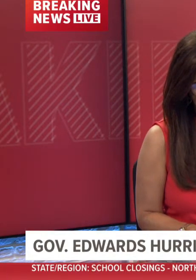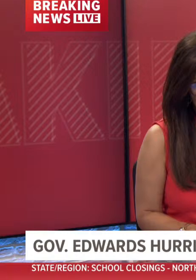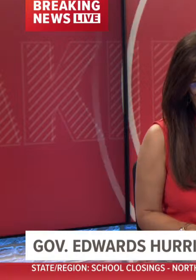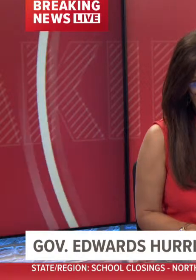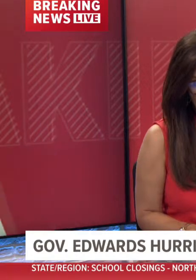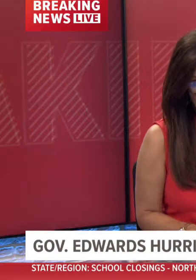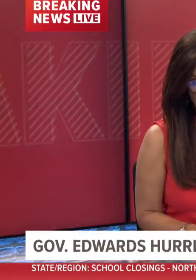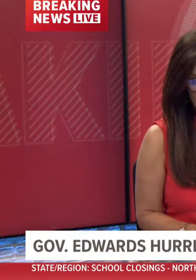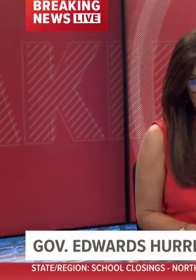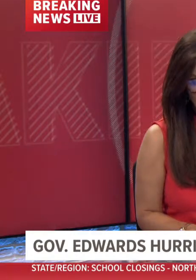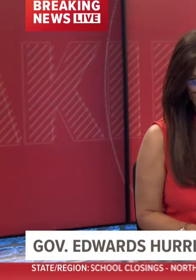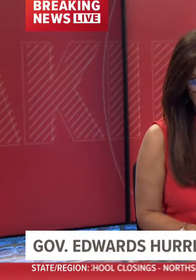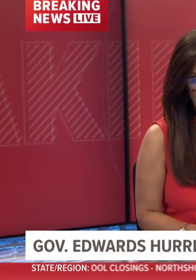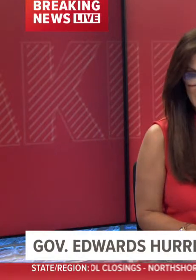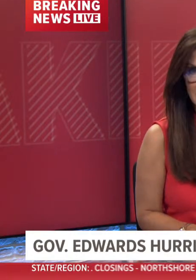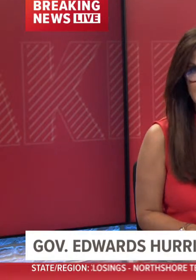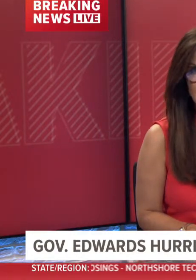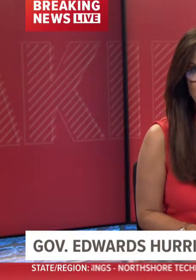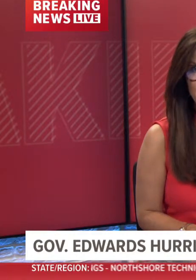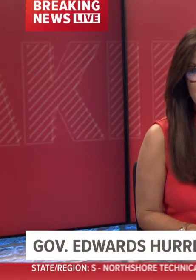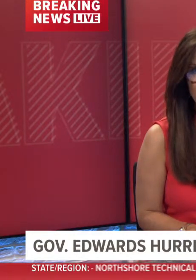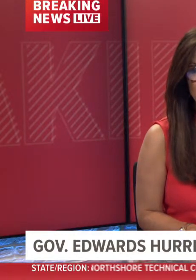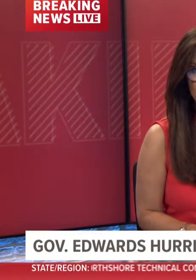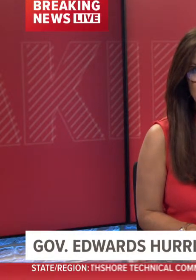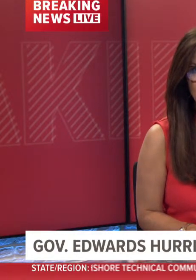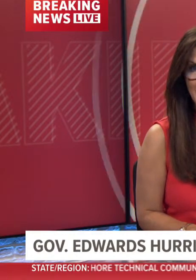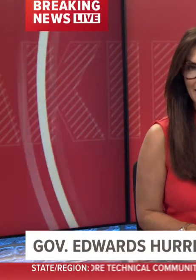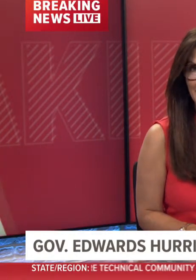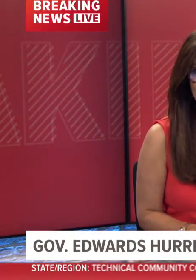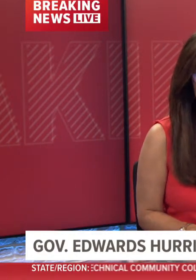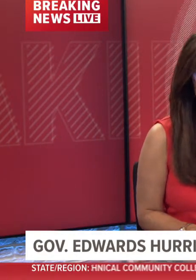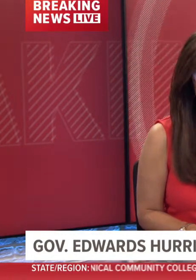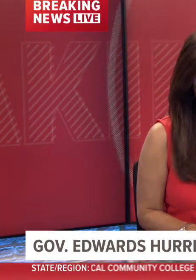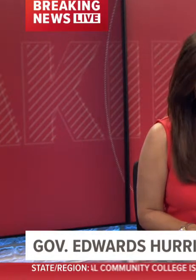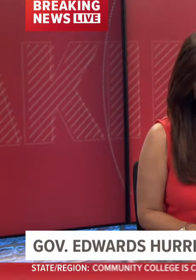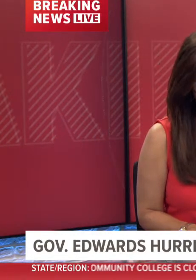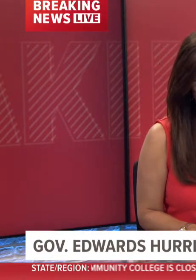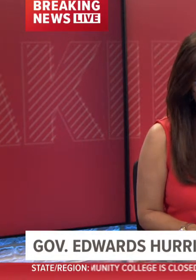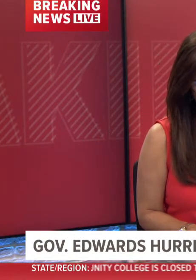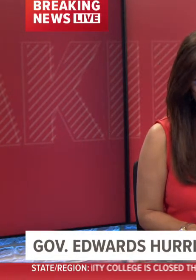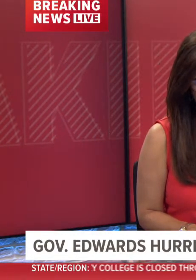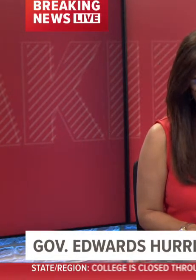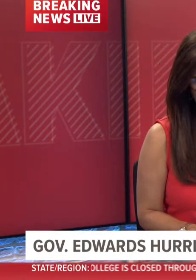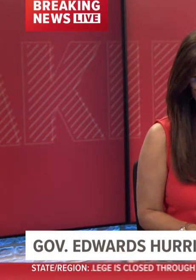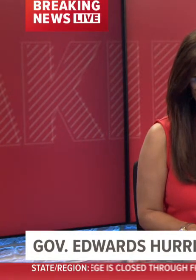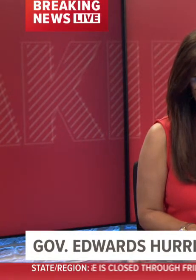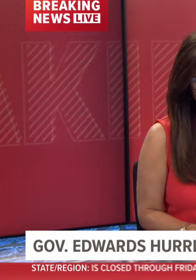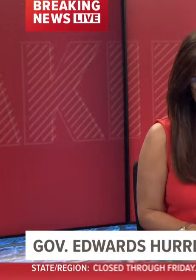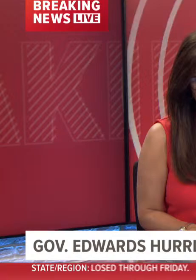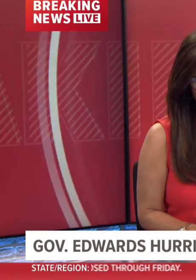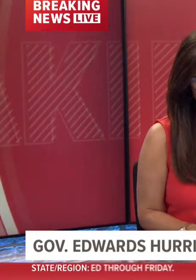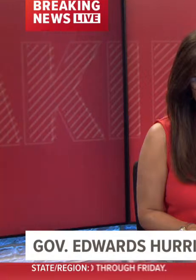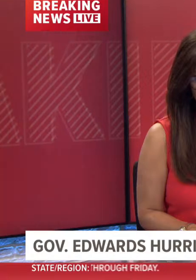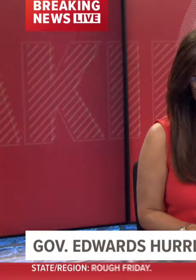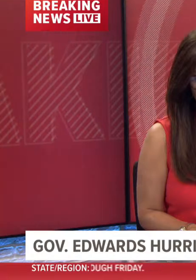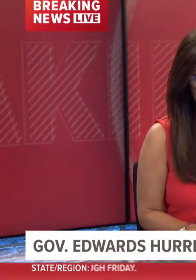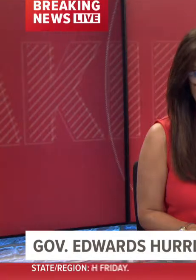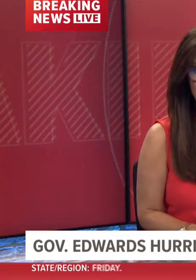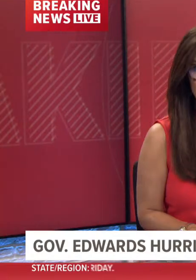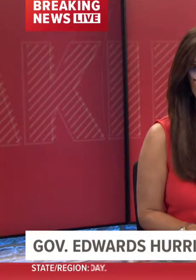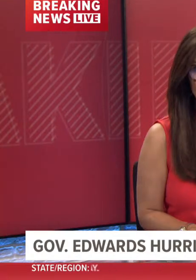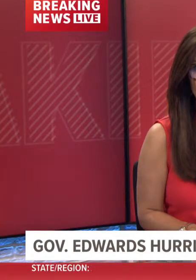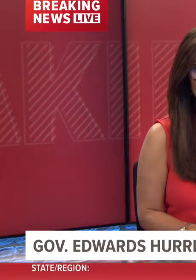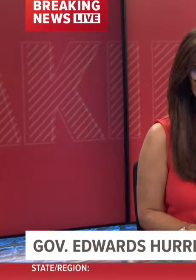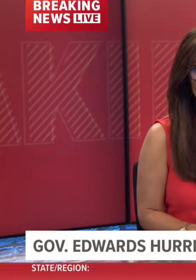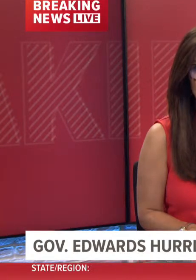person. He did mention 600,000 people at least without power now, but he said we have more line crews stationed in